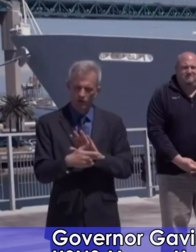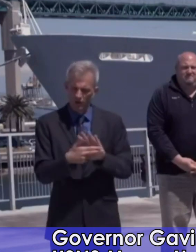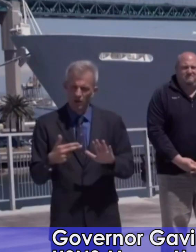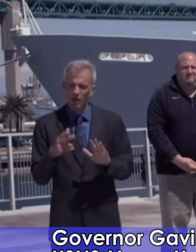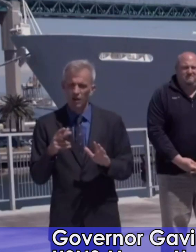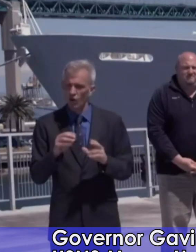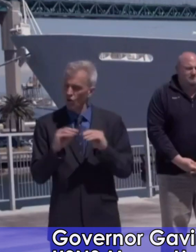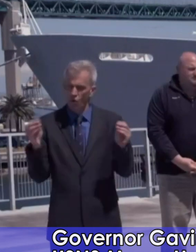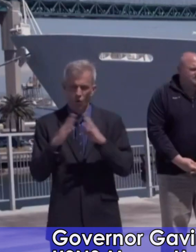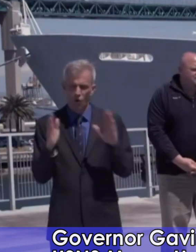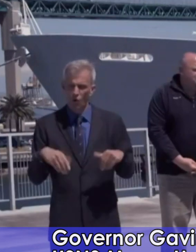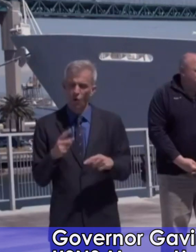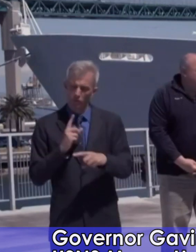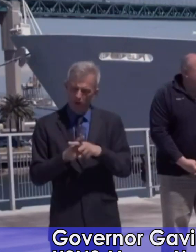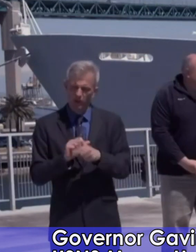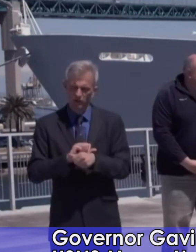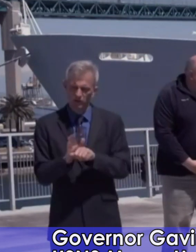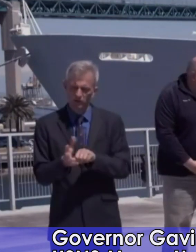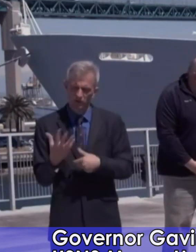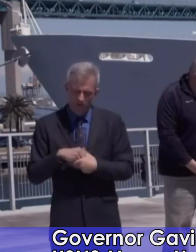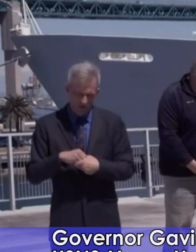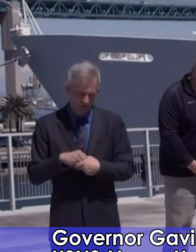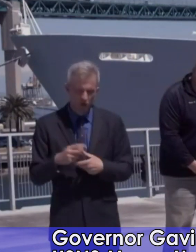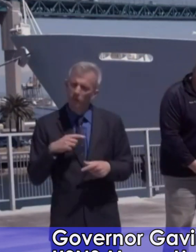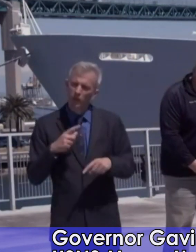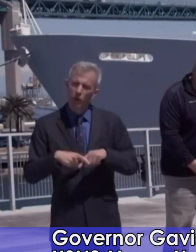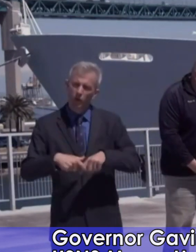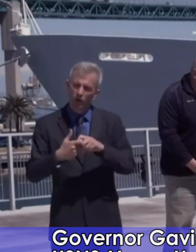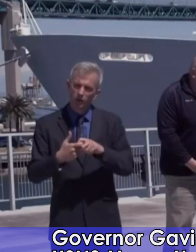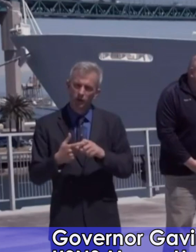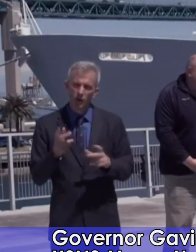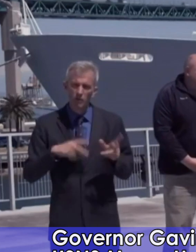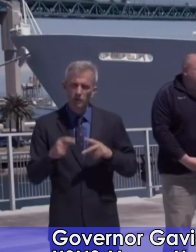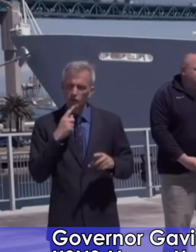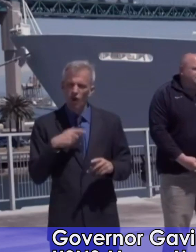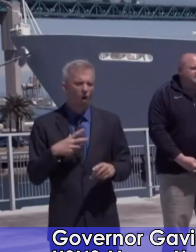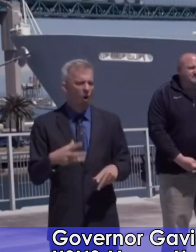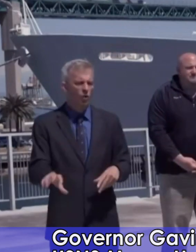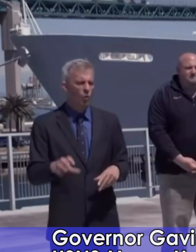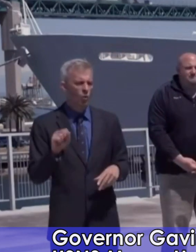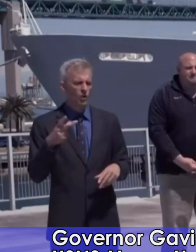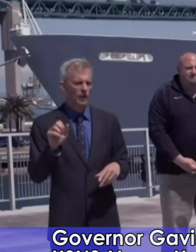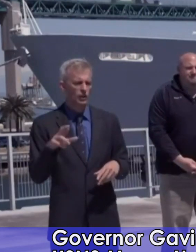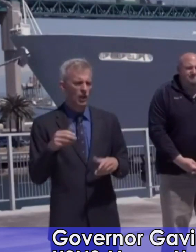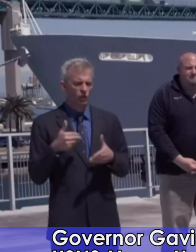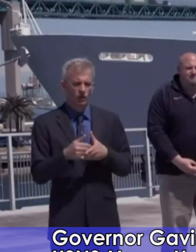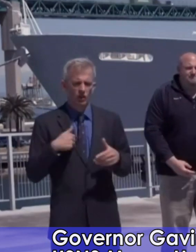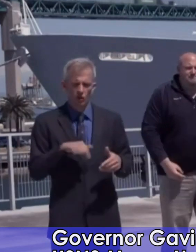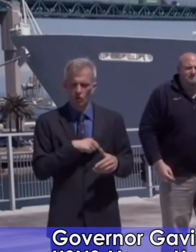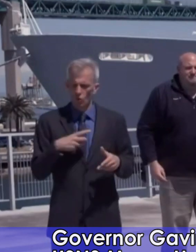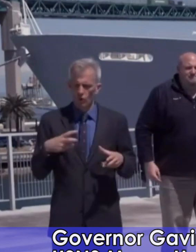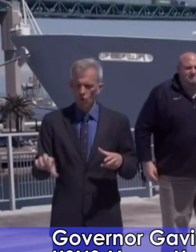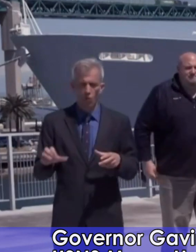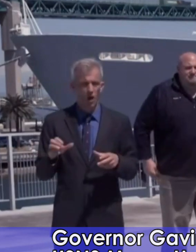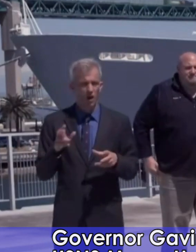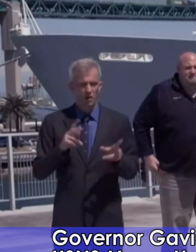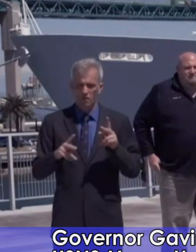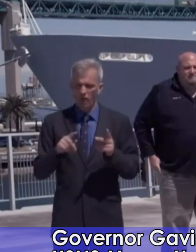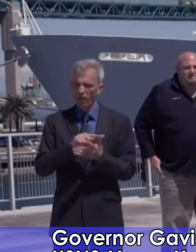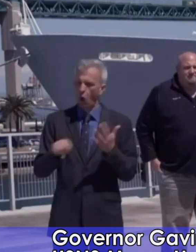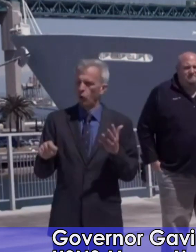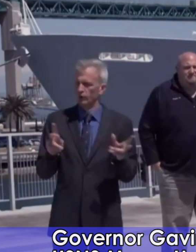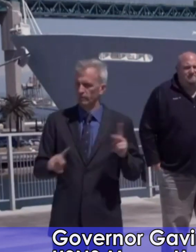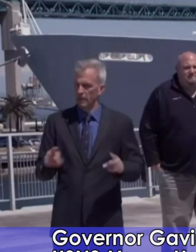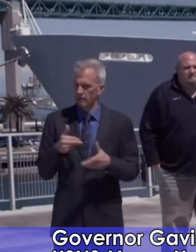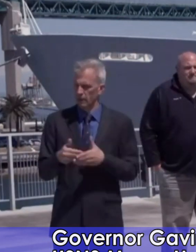on that for 2 seconds because a lot of people keep saying, oh, we don't want to have a shelter near us, or we don't want to have those people near us. Let's be clear,